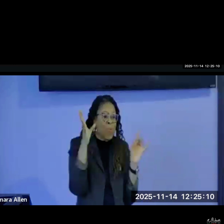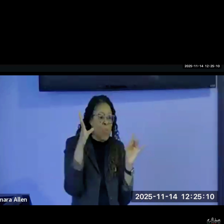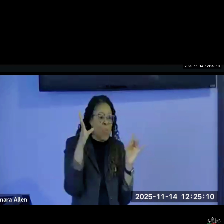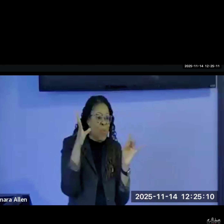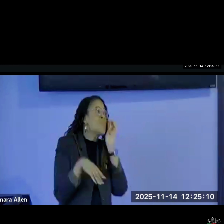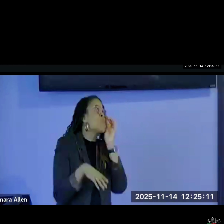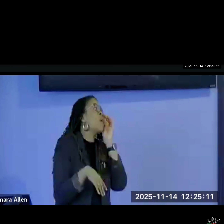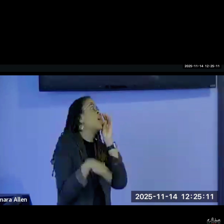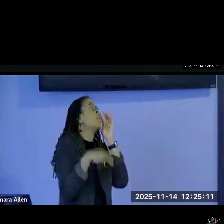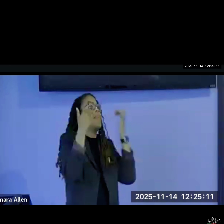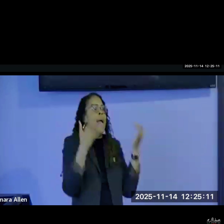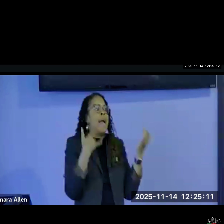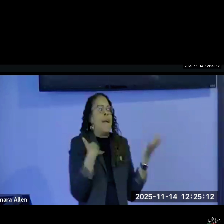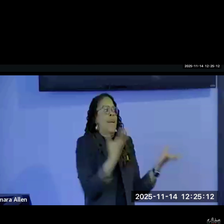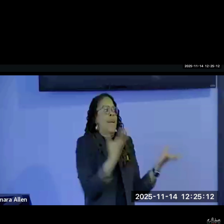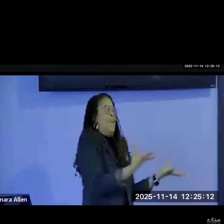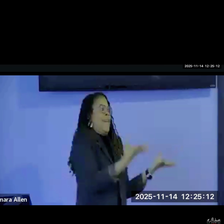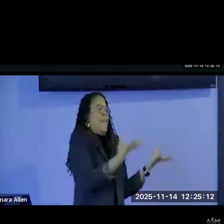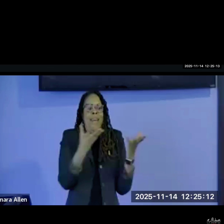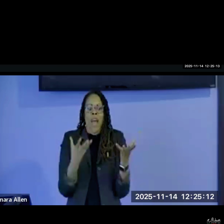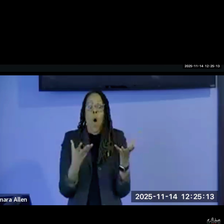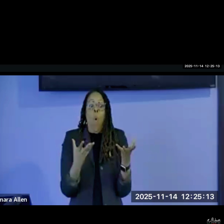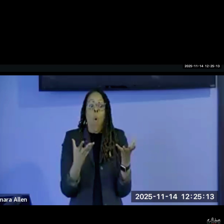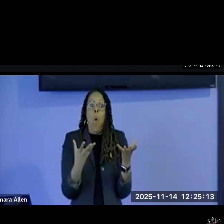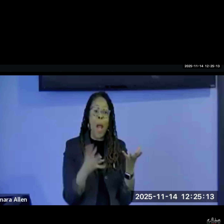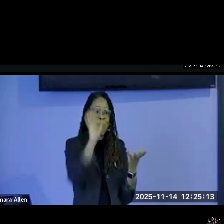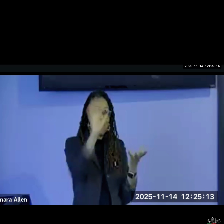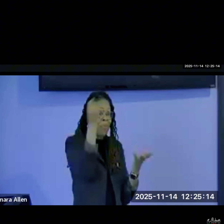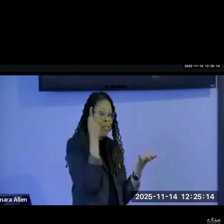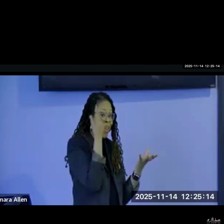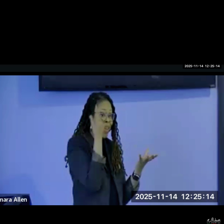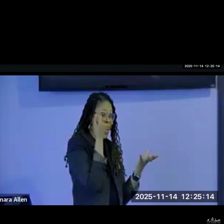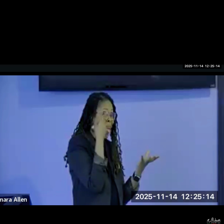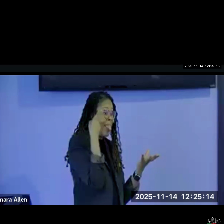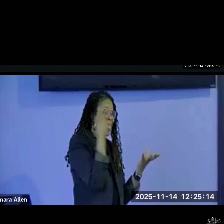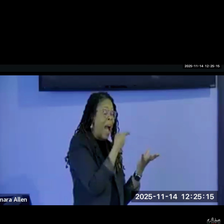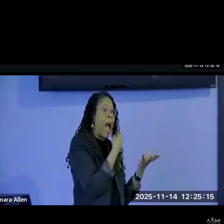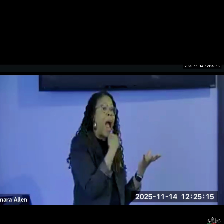These stories are really heartening and raw.